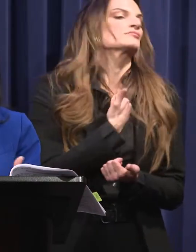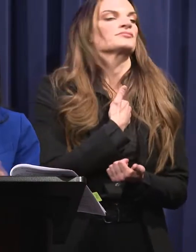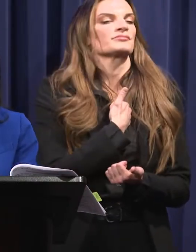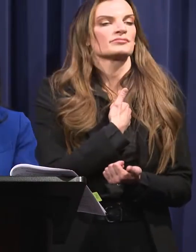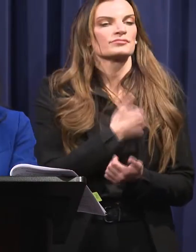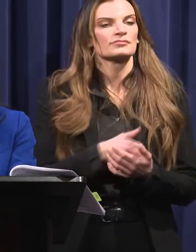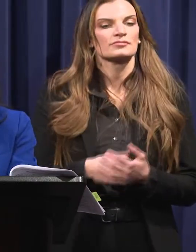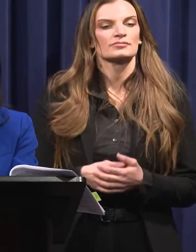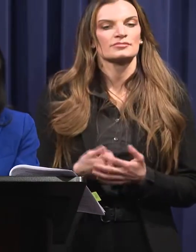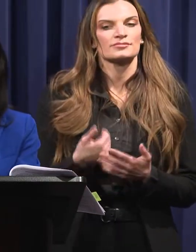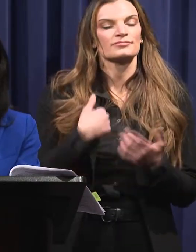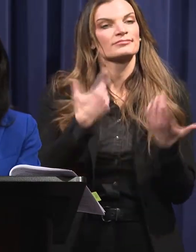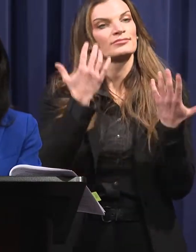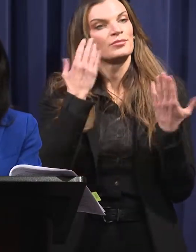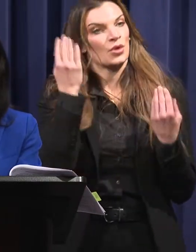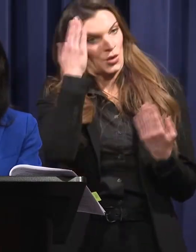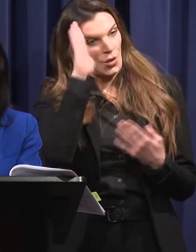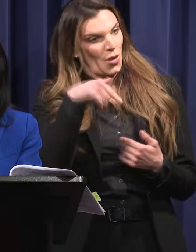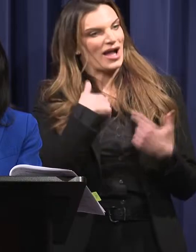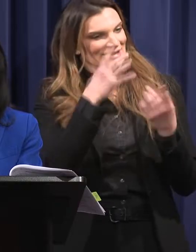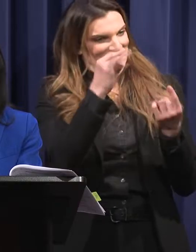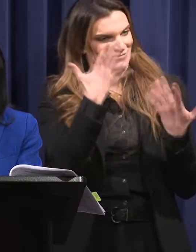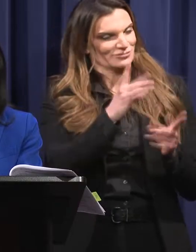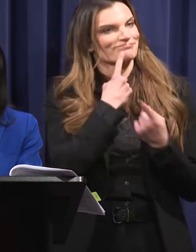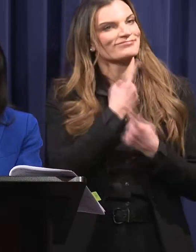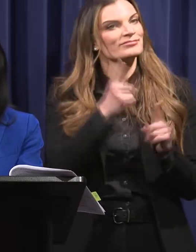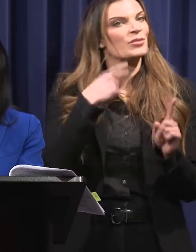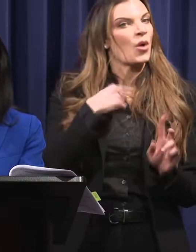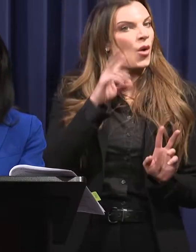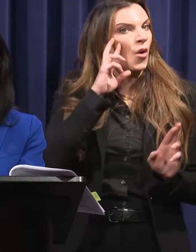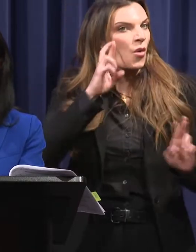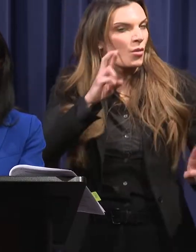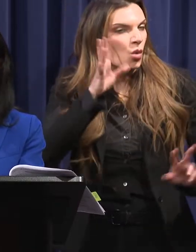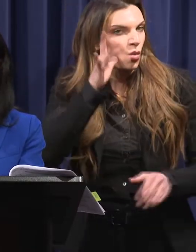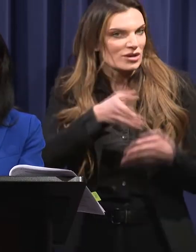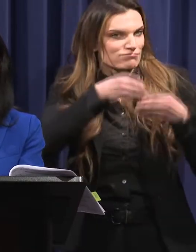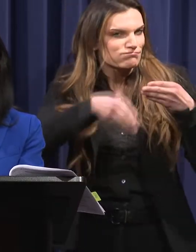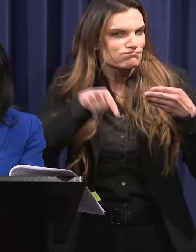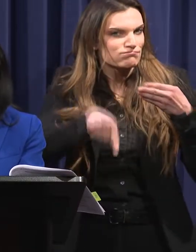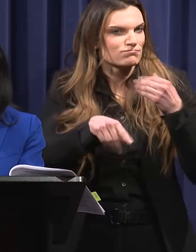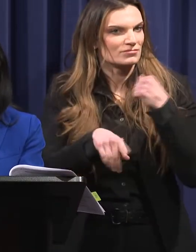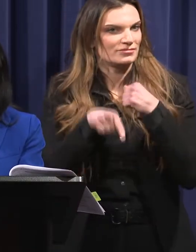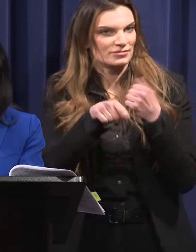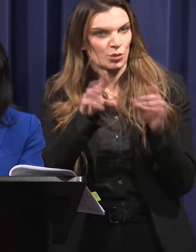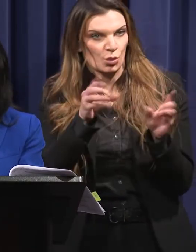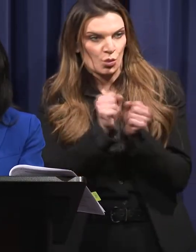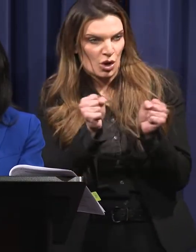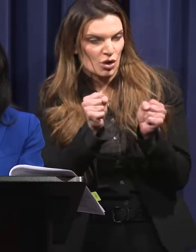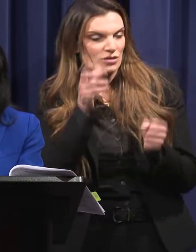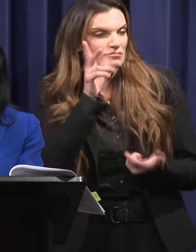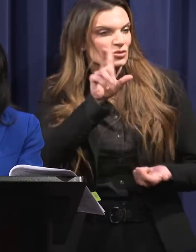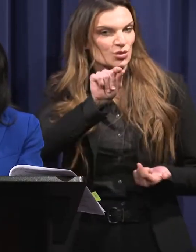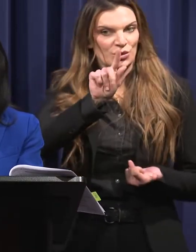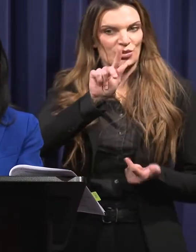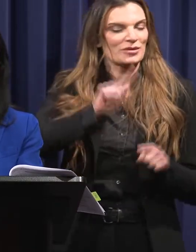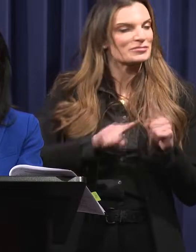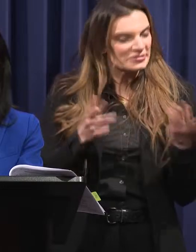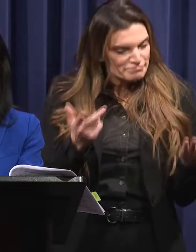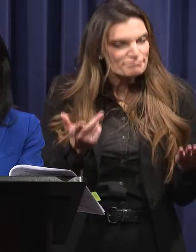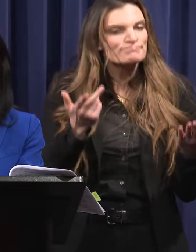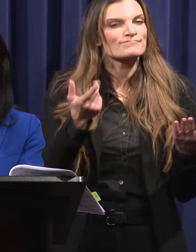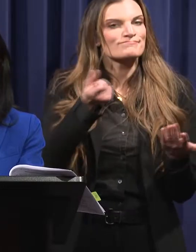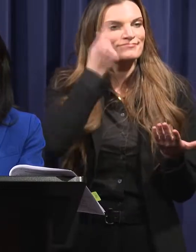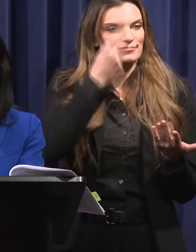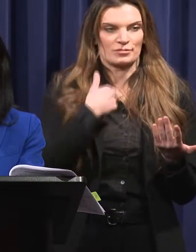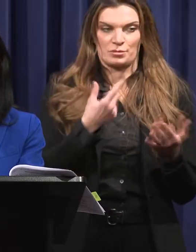of any public declarations of intent, but we do have a responsibility to conduct the very best investigation we can for the people